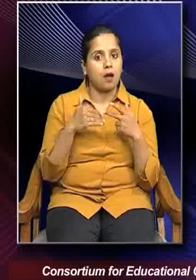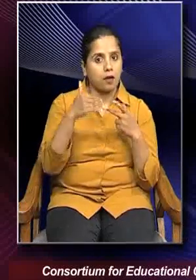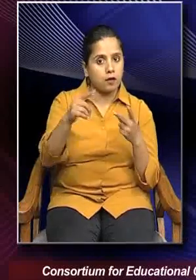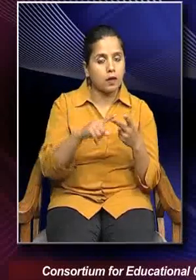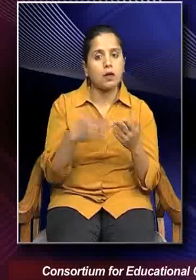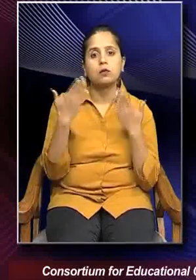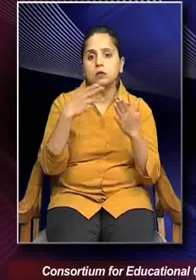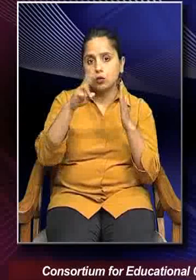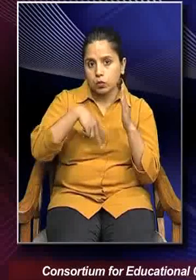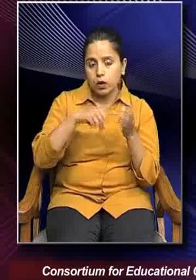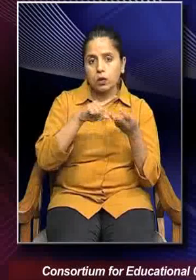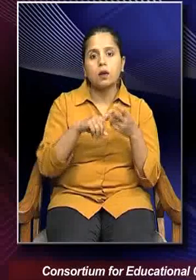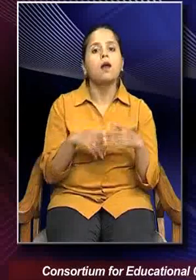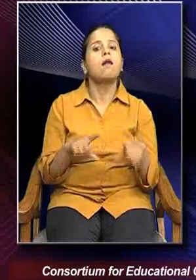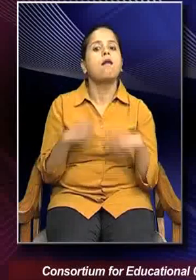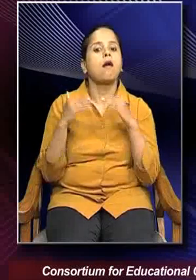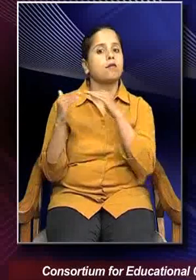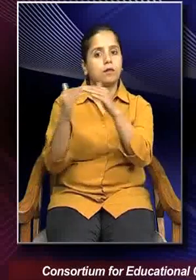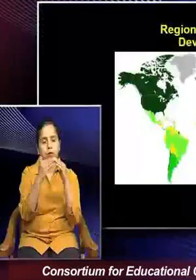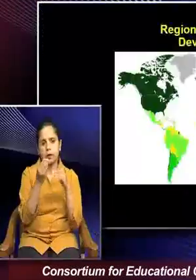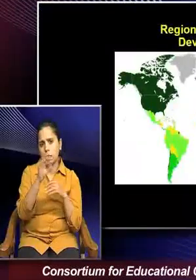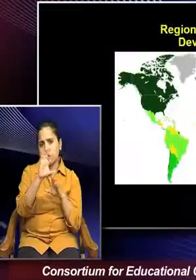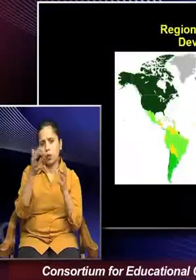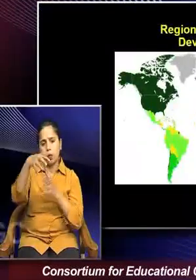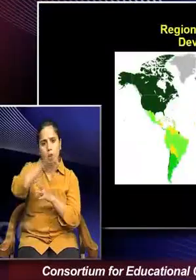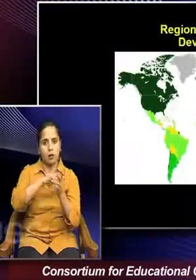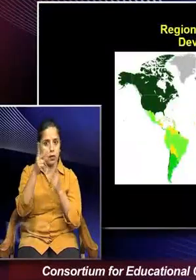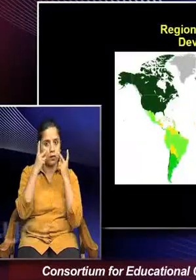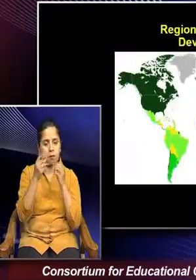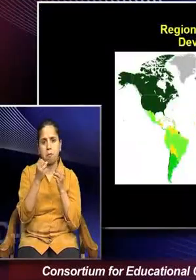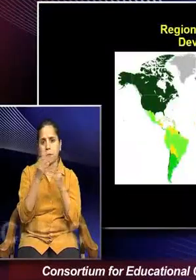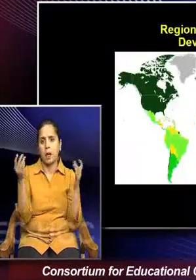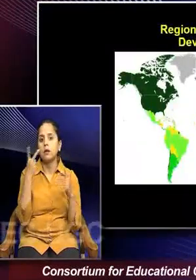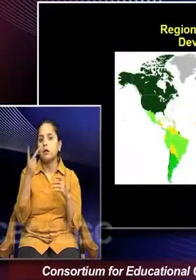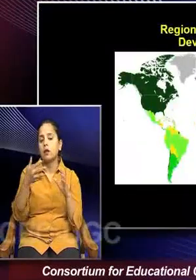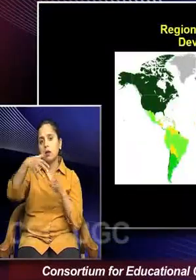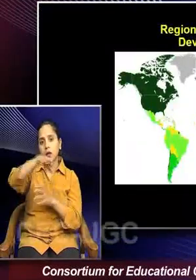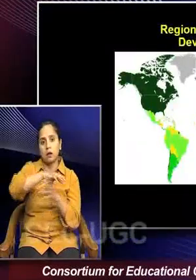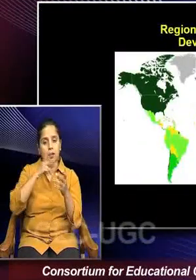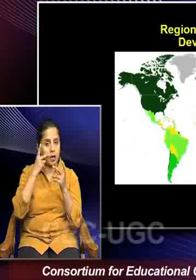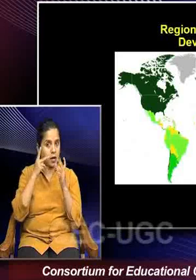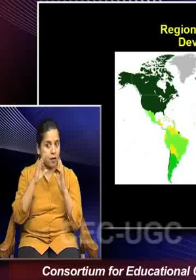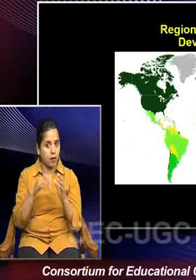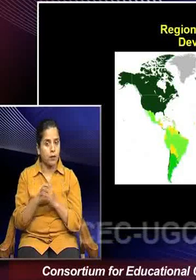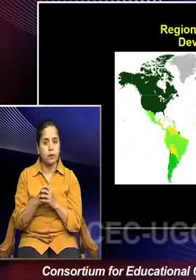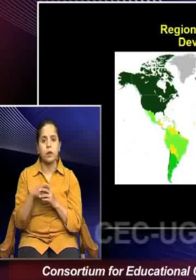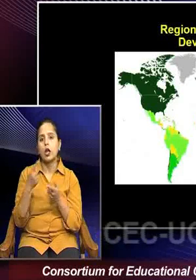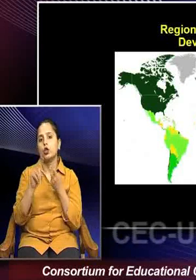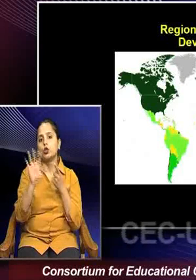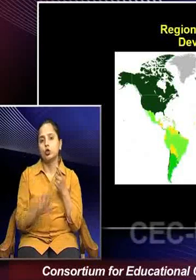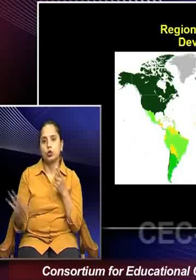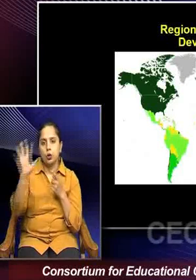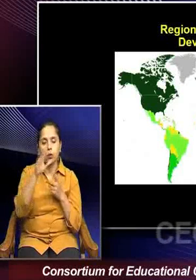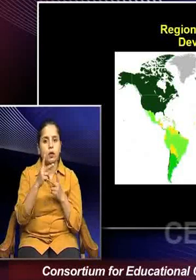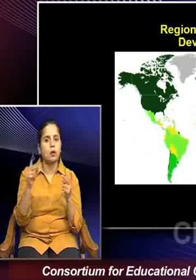and standard of living. And if you look at countries in the world today, majority of these nations which are in Europe,